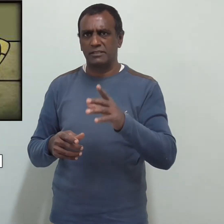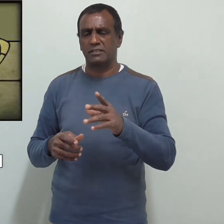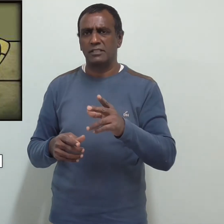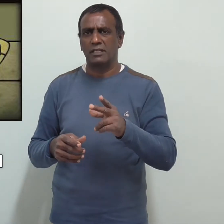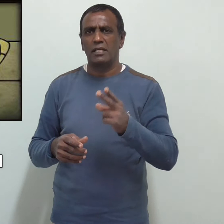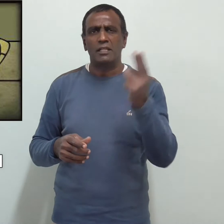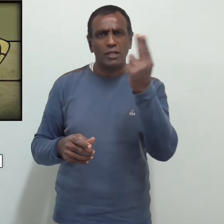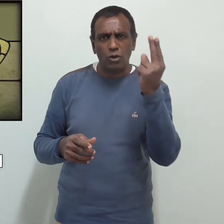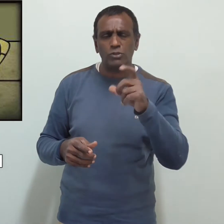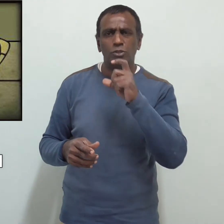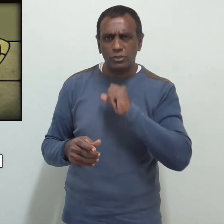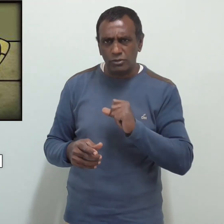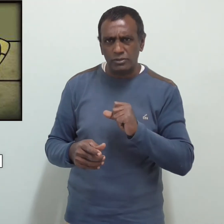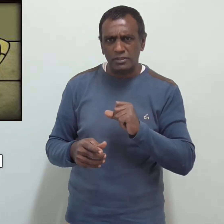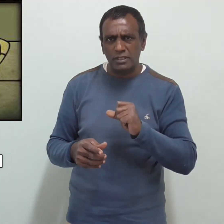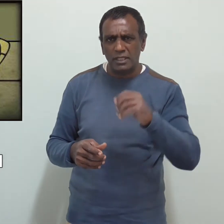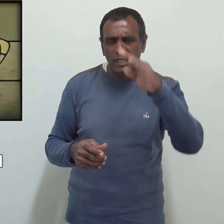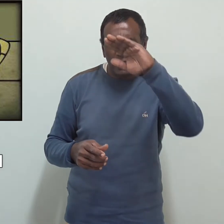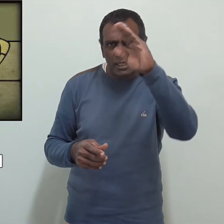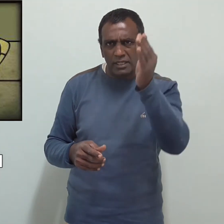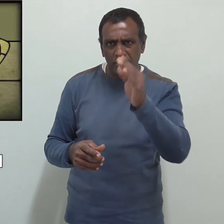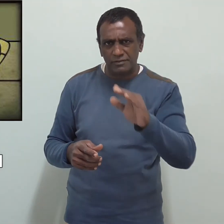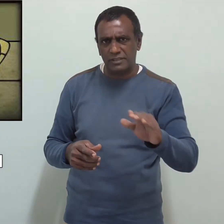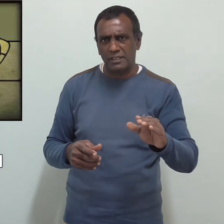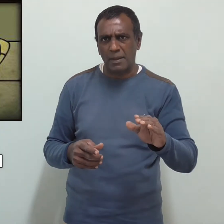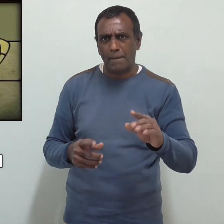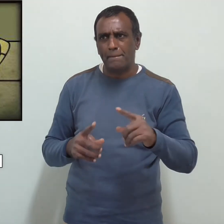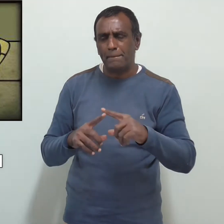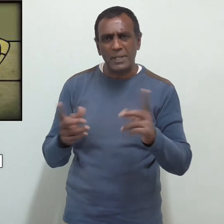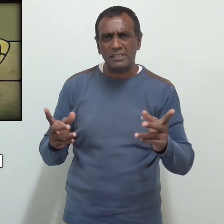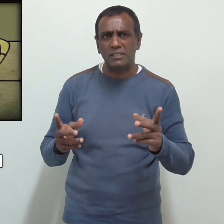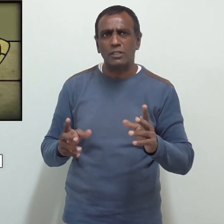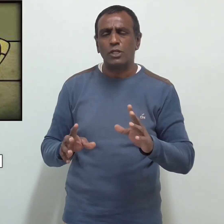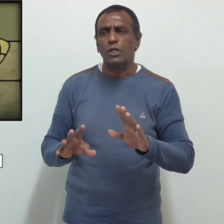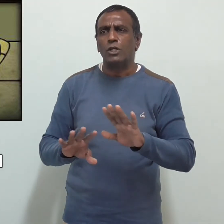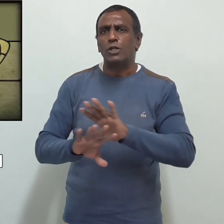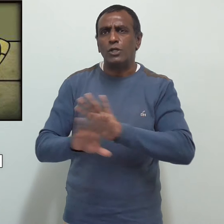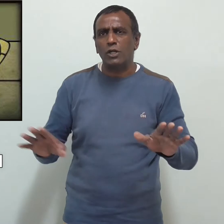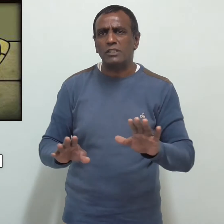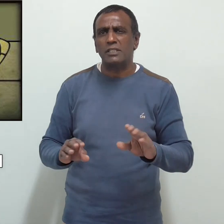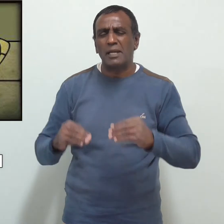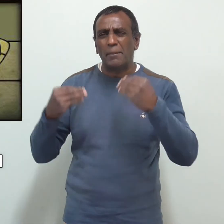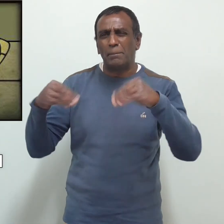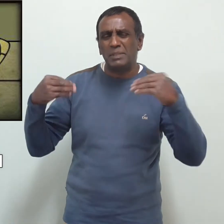circles. They also used curves, but not